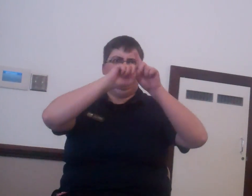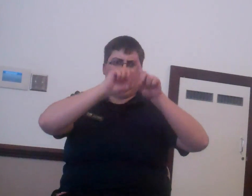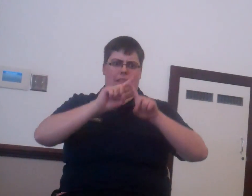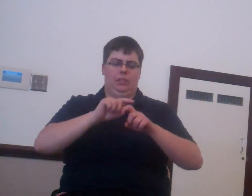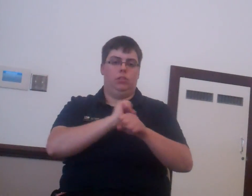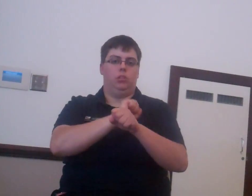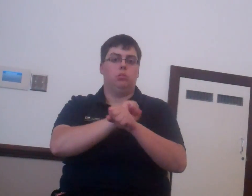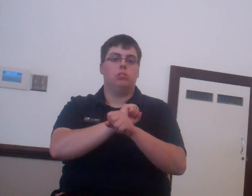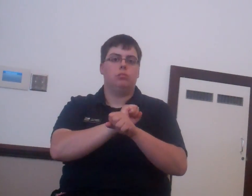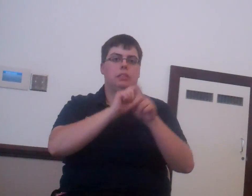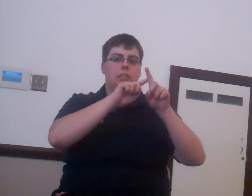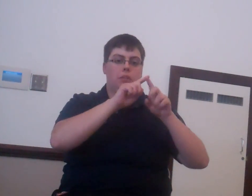place.